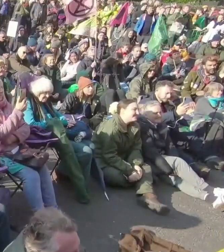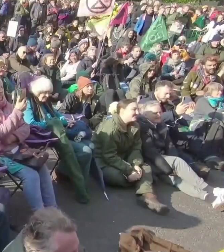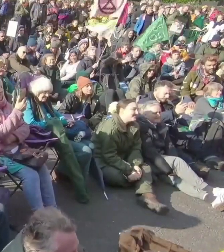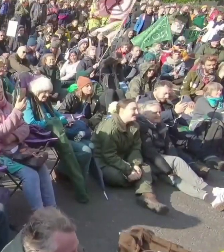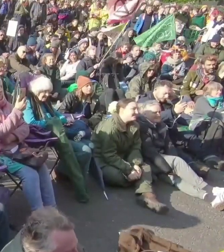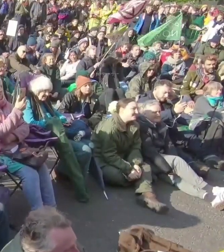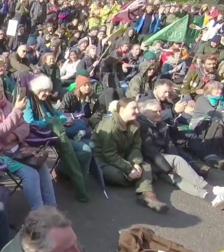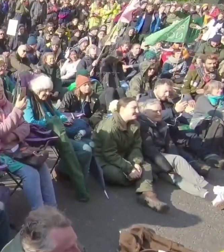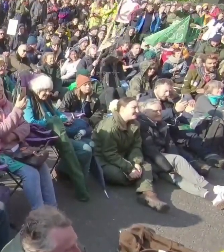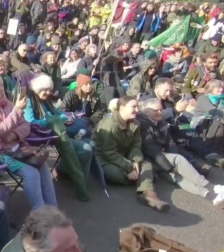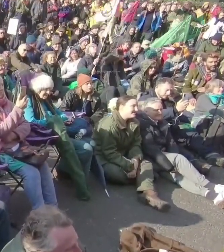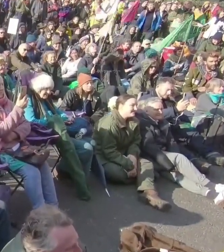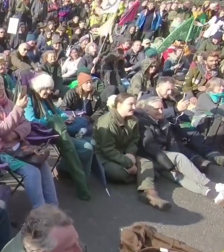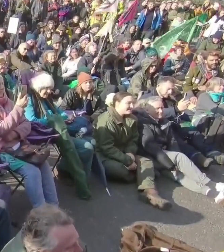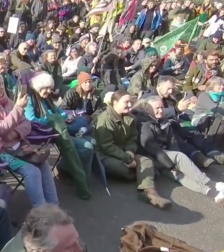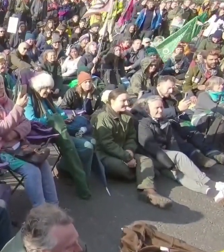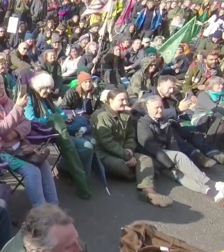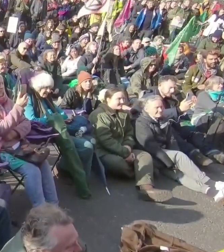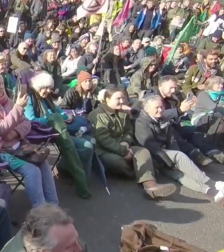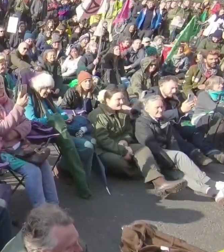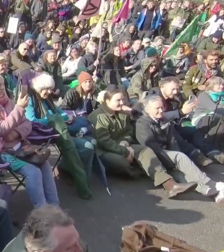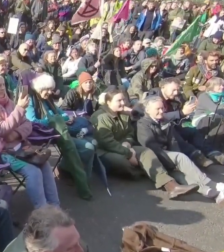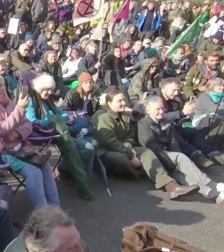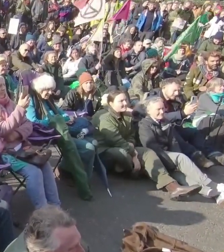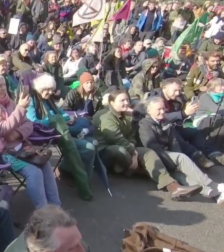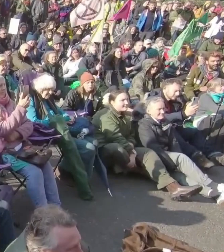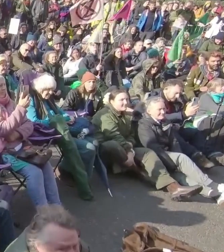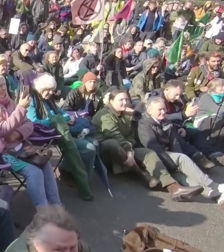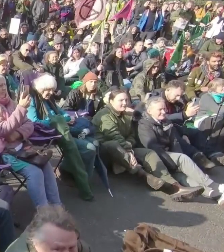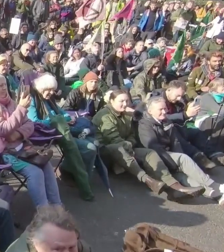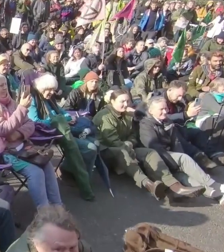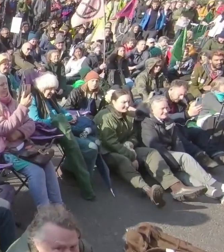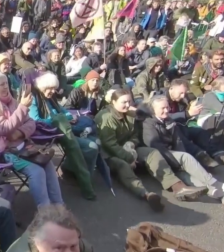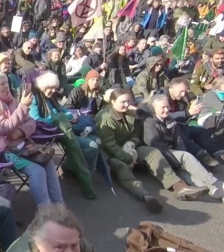I've taken action with Morgan and Marcus a number of times now.